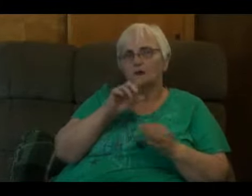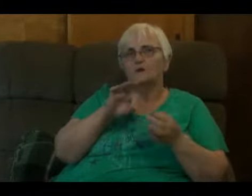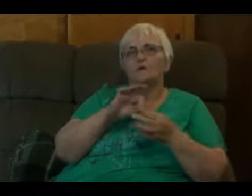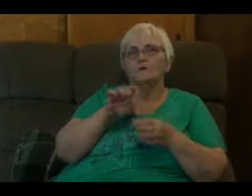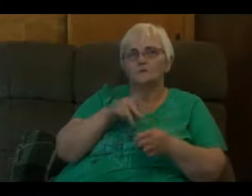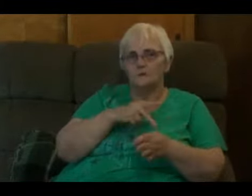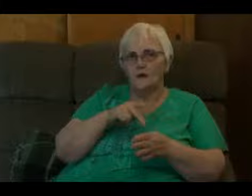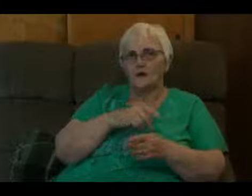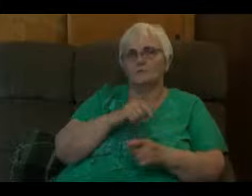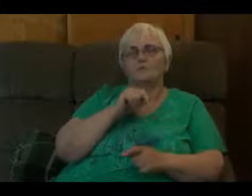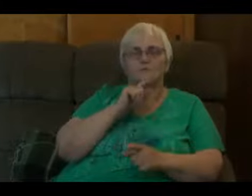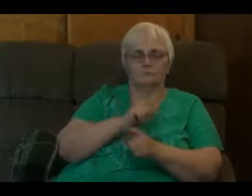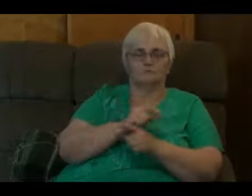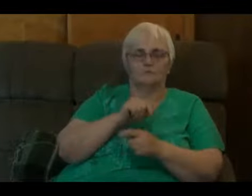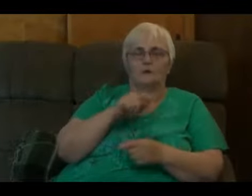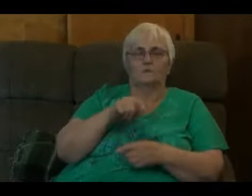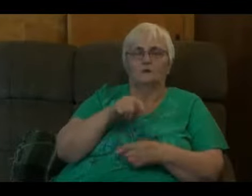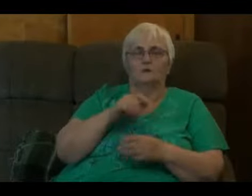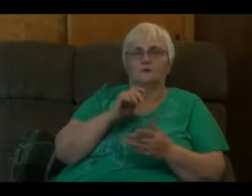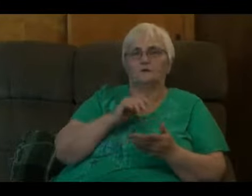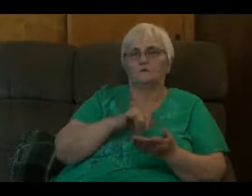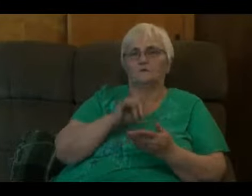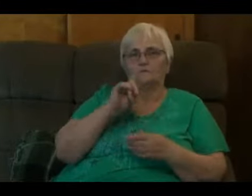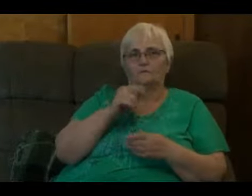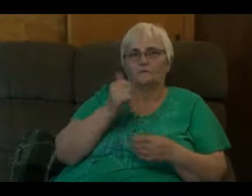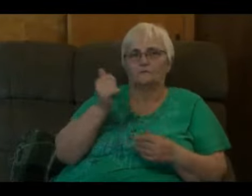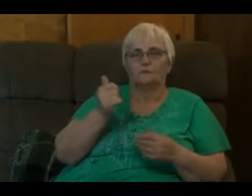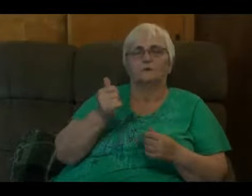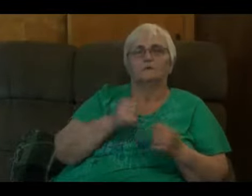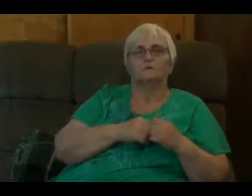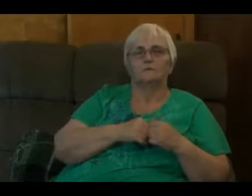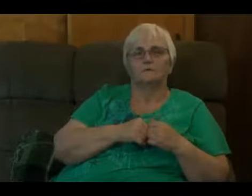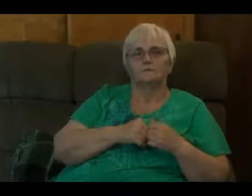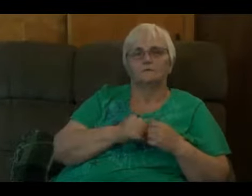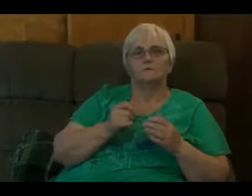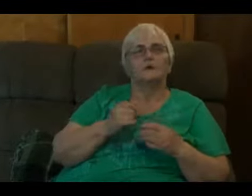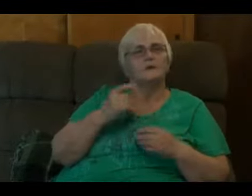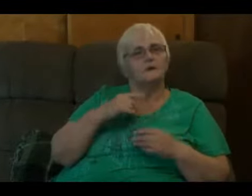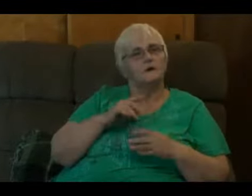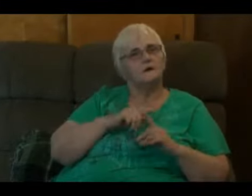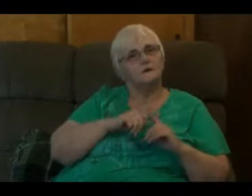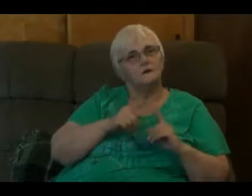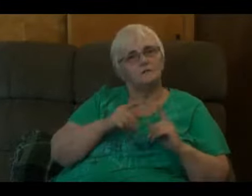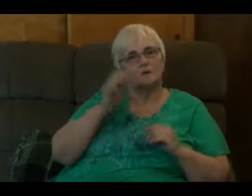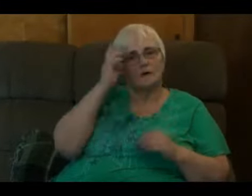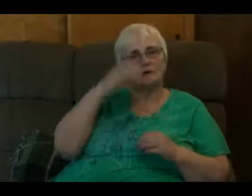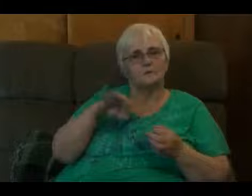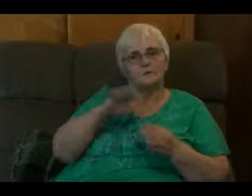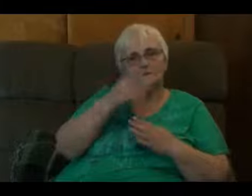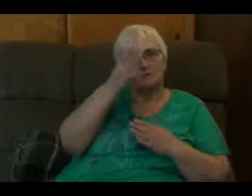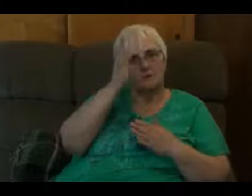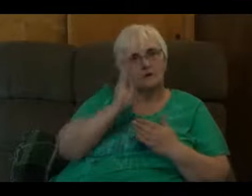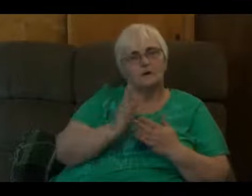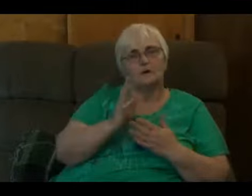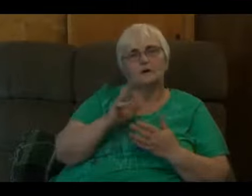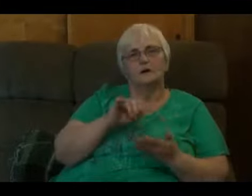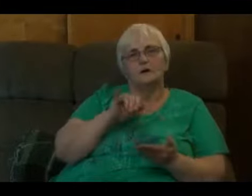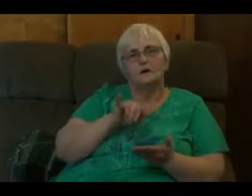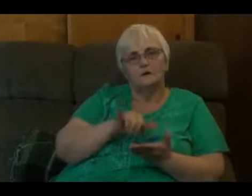there. Hallelujah. Because, you know, there are different aspects of God that we